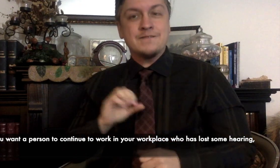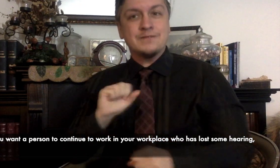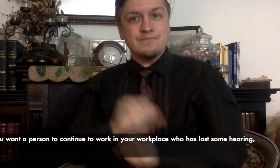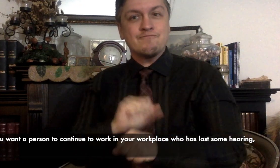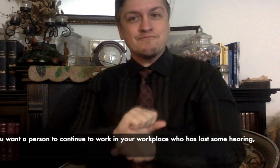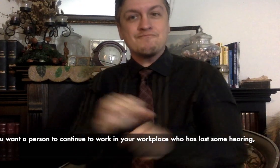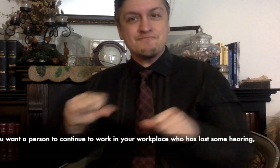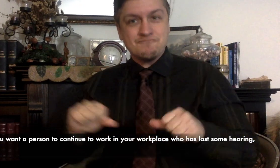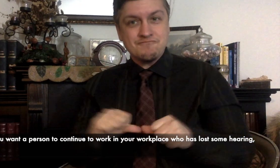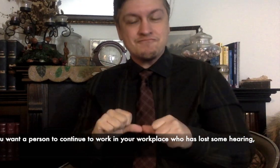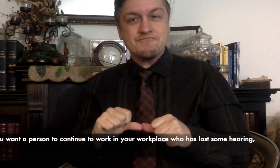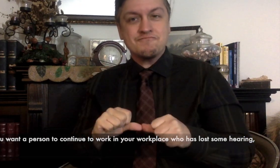some hearing,